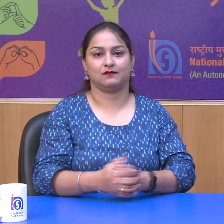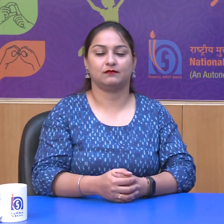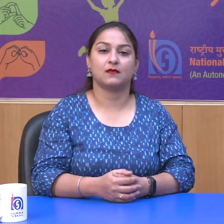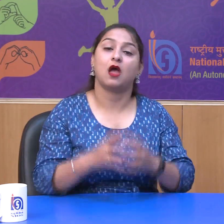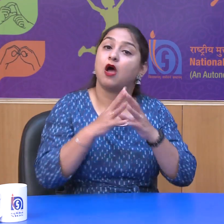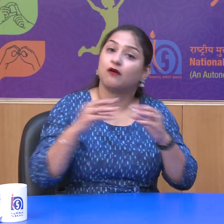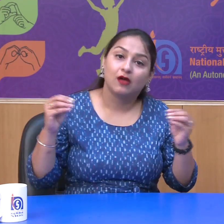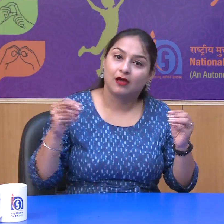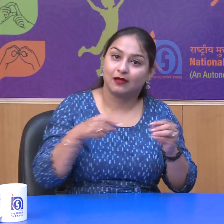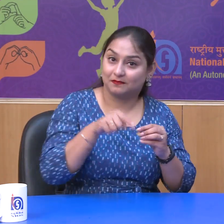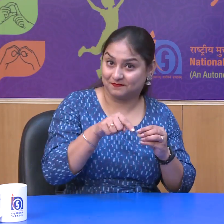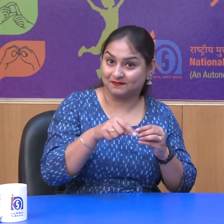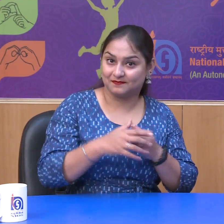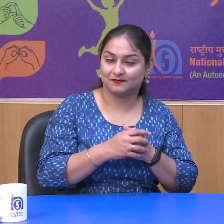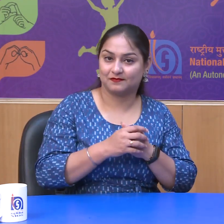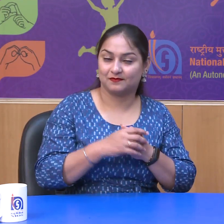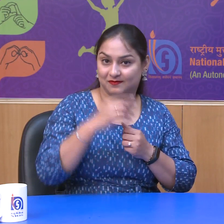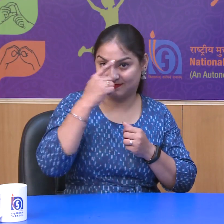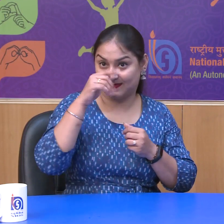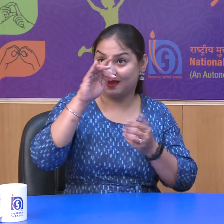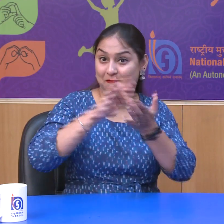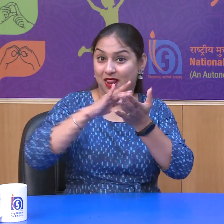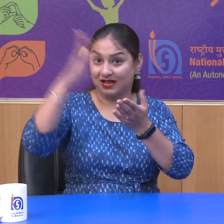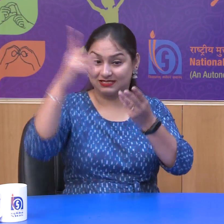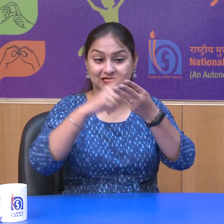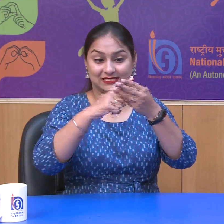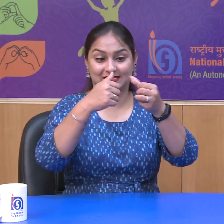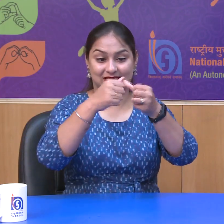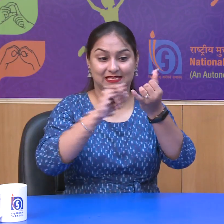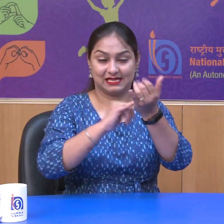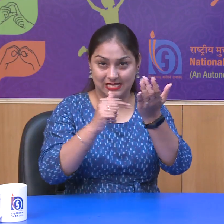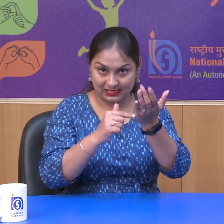However, in east and northeastern states of India,